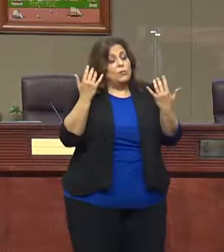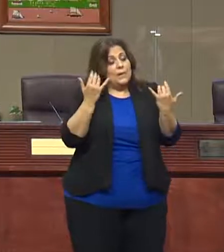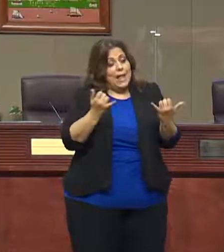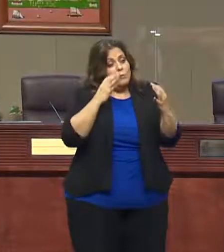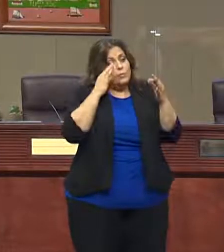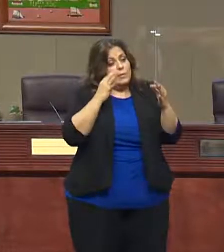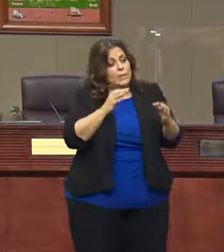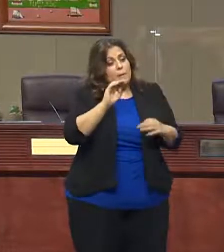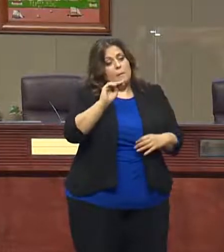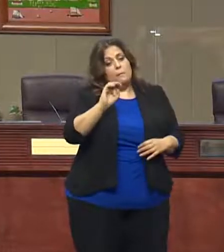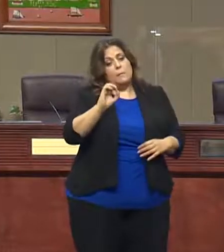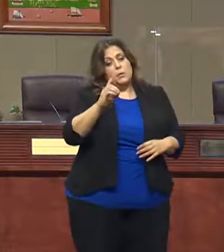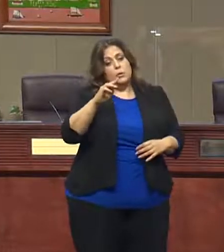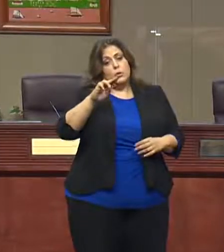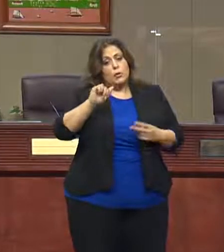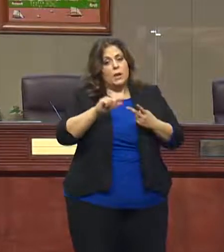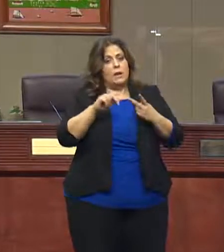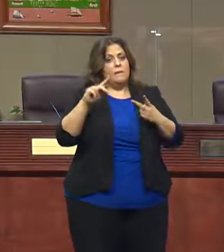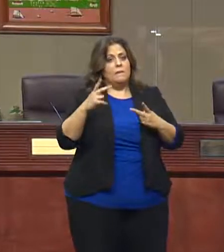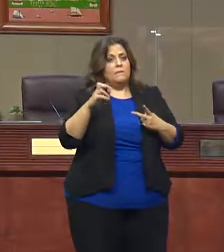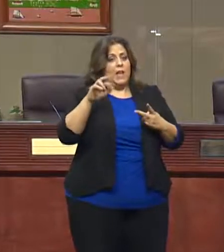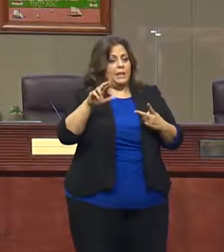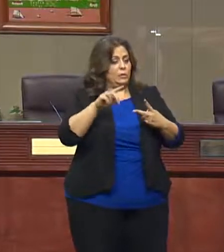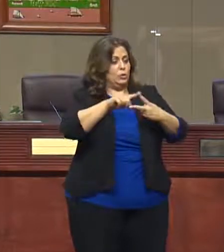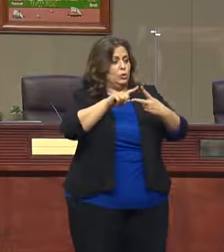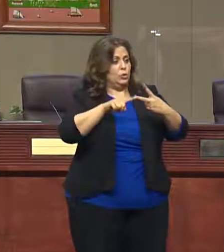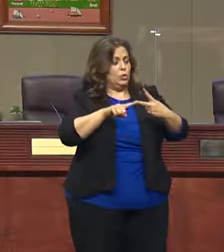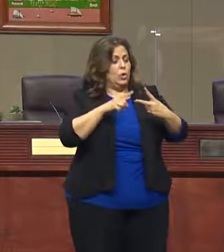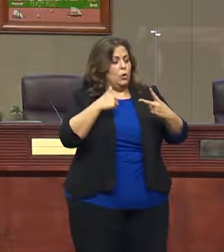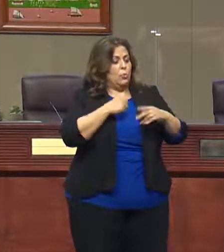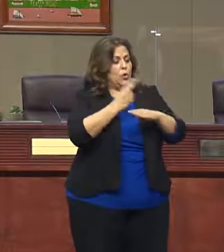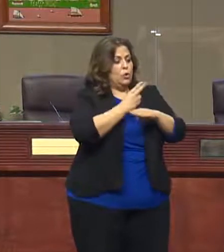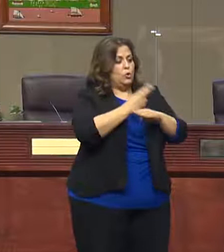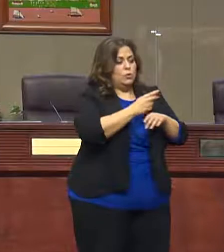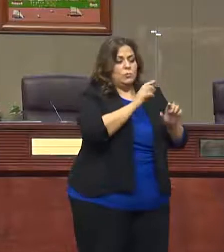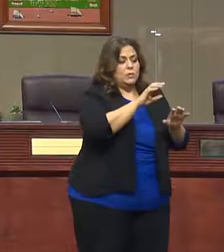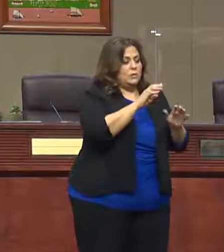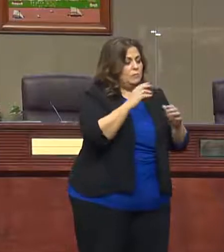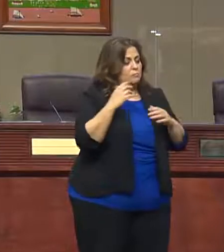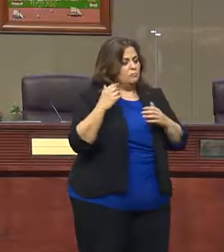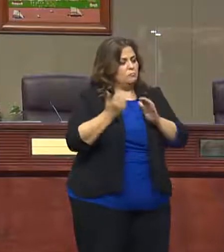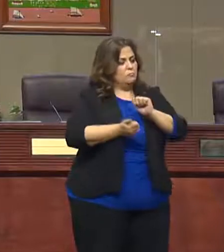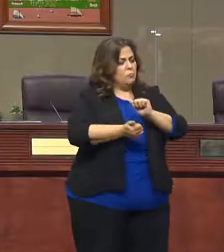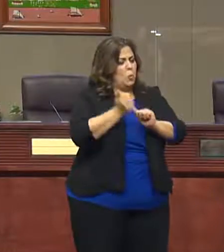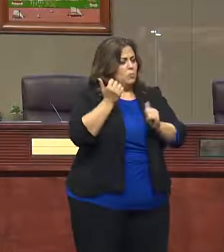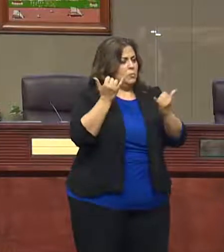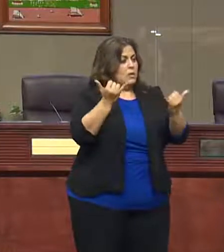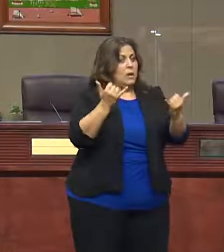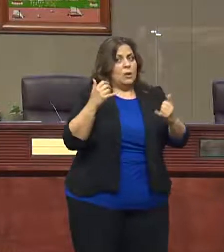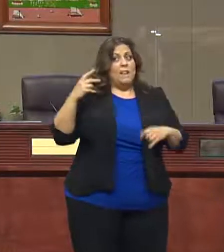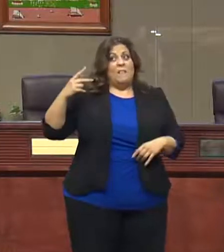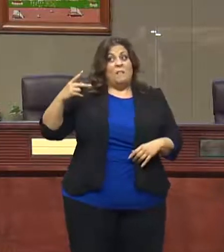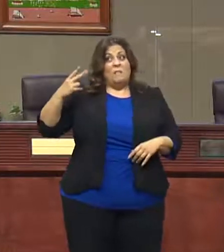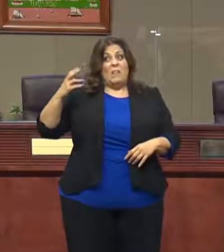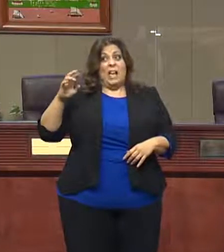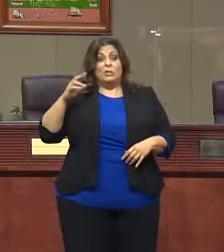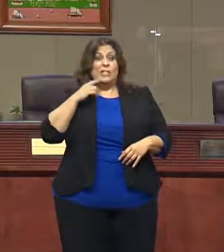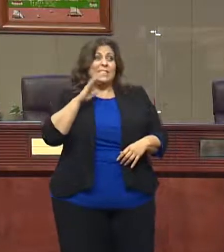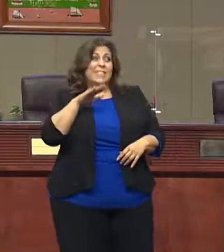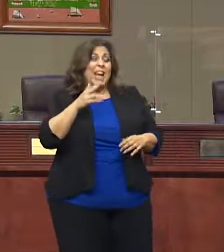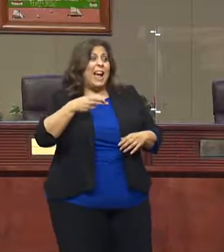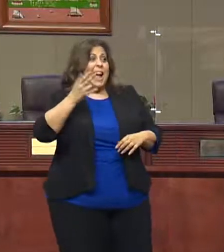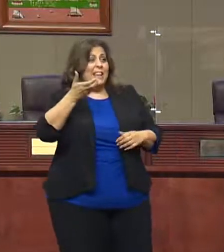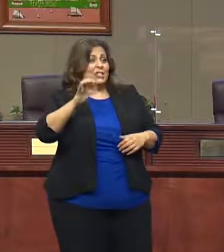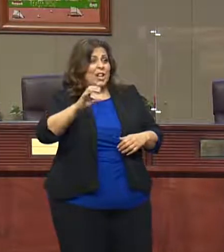today and said that most likely people are going to need a third vaccine within a year. Do you think that we're still going to be